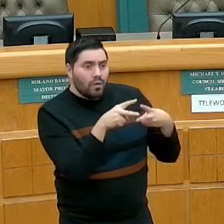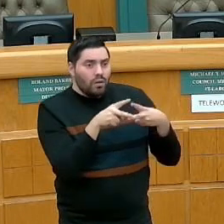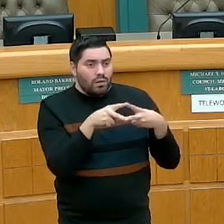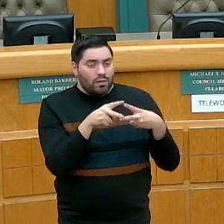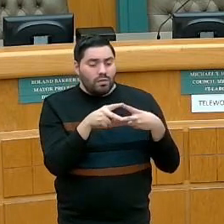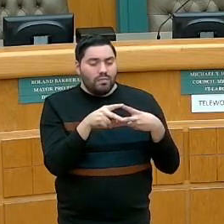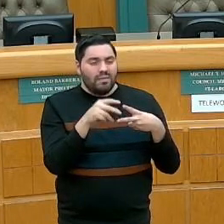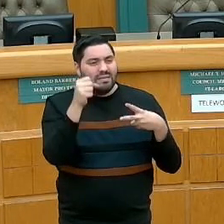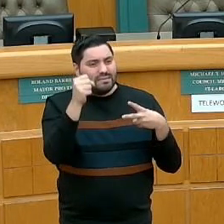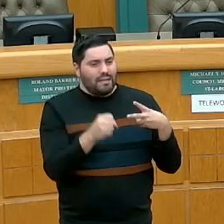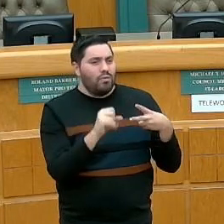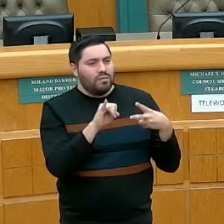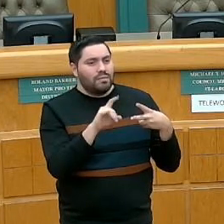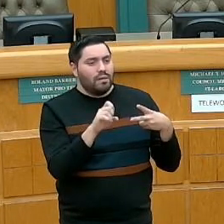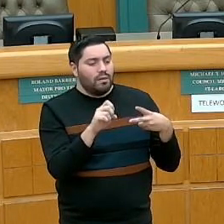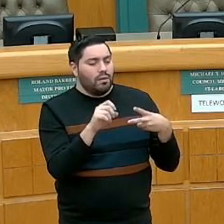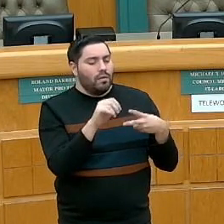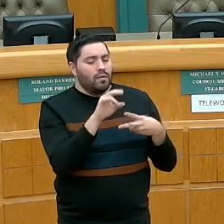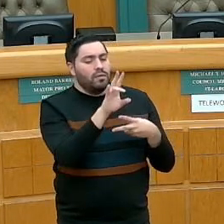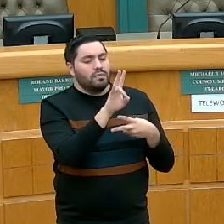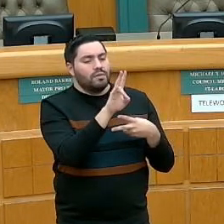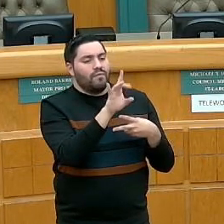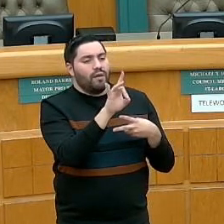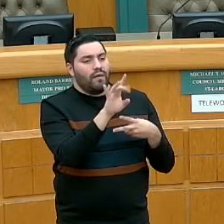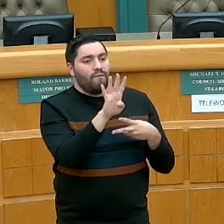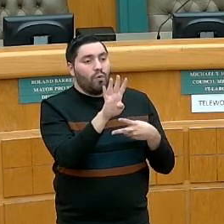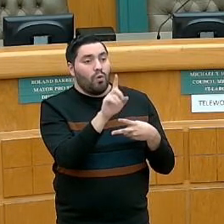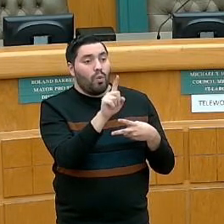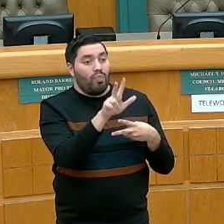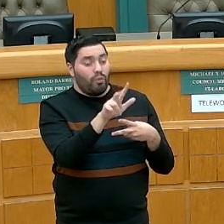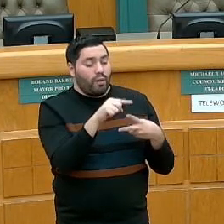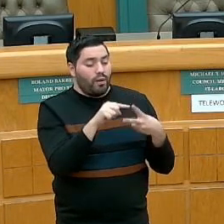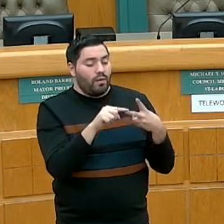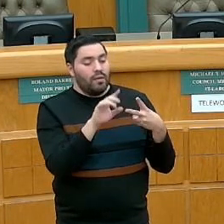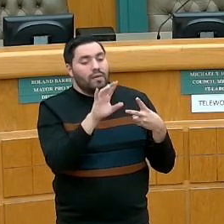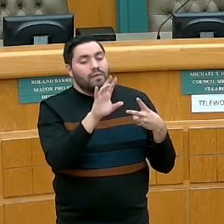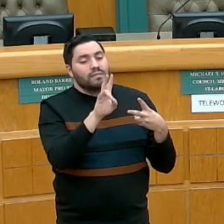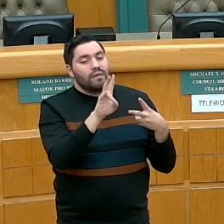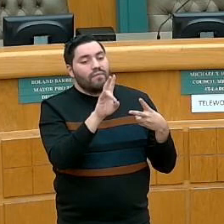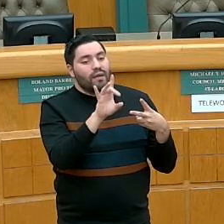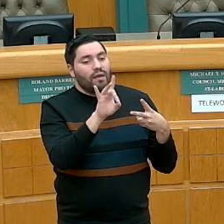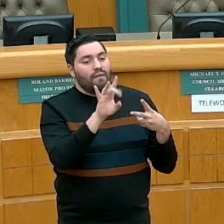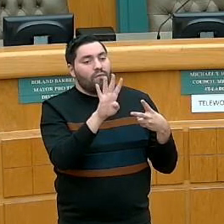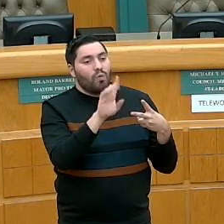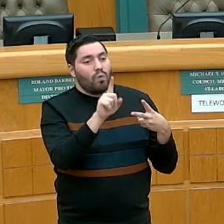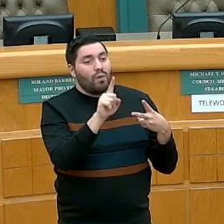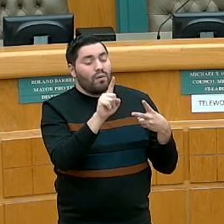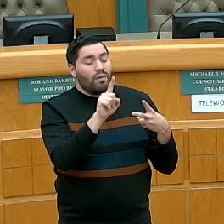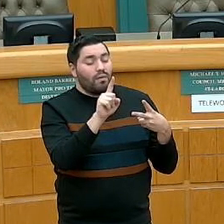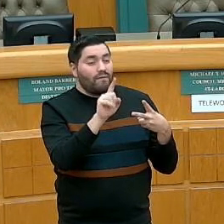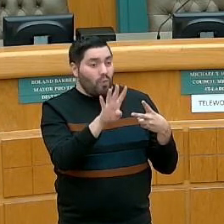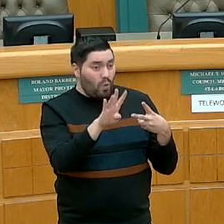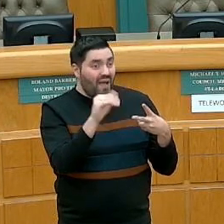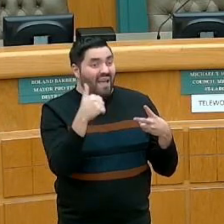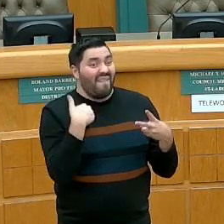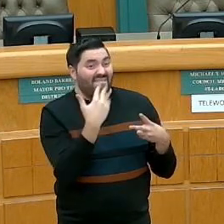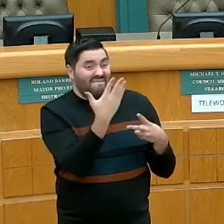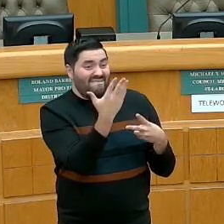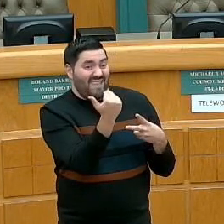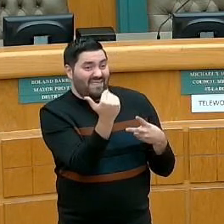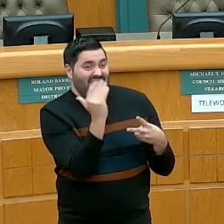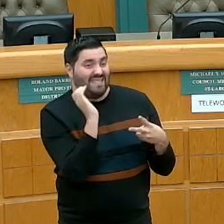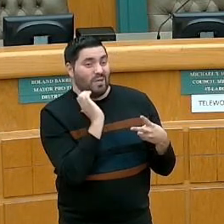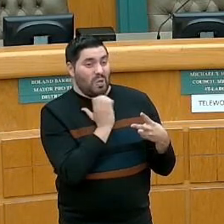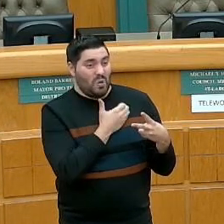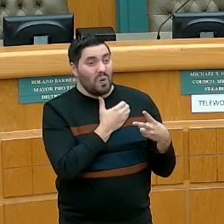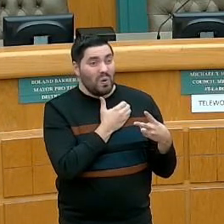So the south side, two zip codes 78413 and 78414 has 15 of our confirmed cases.